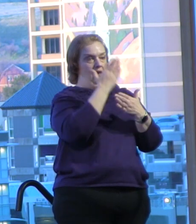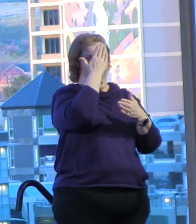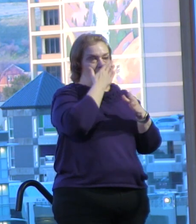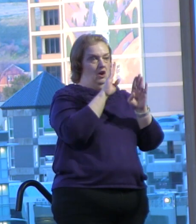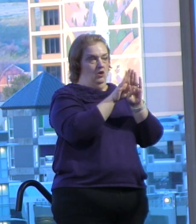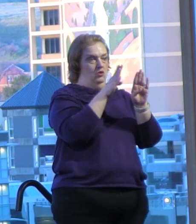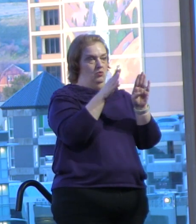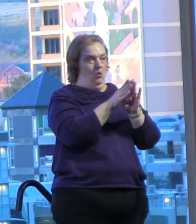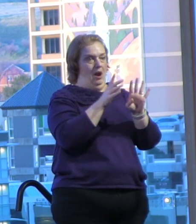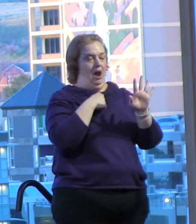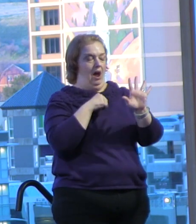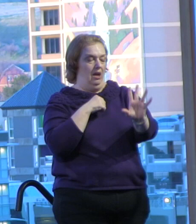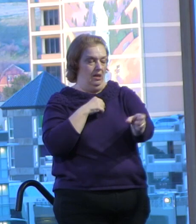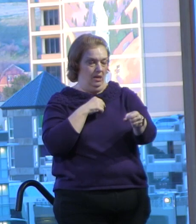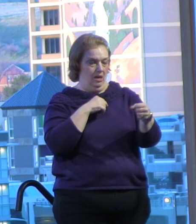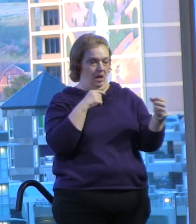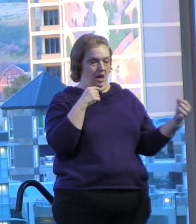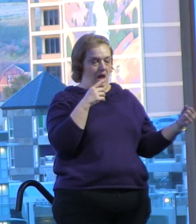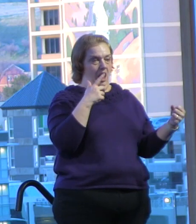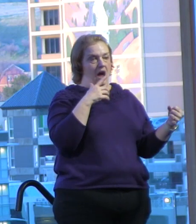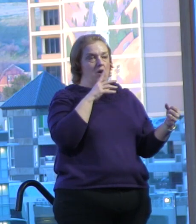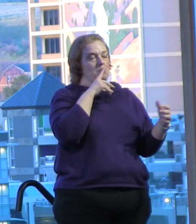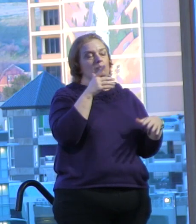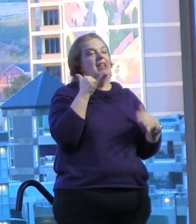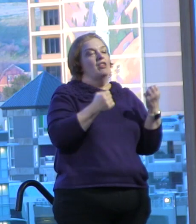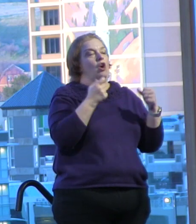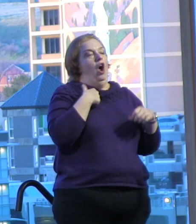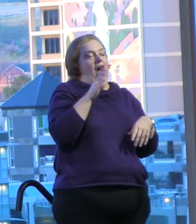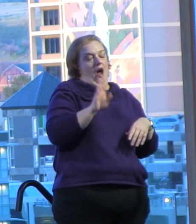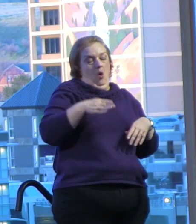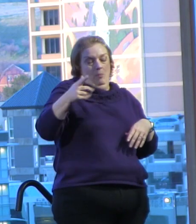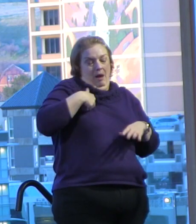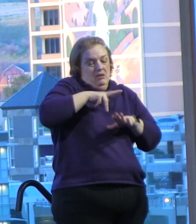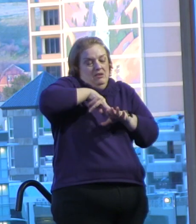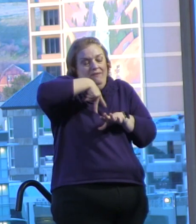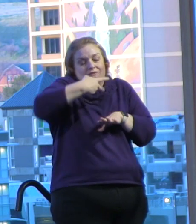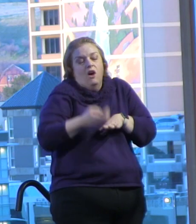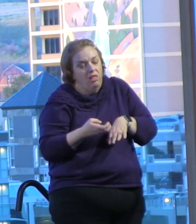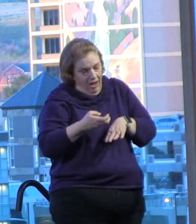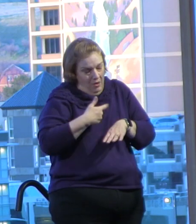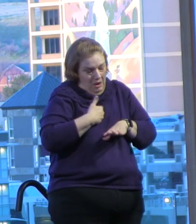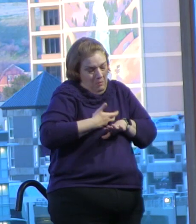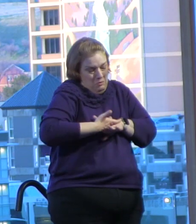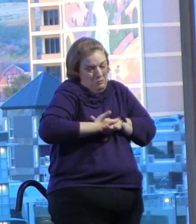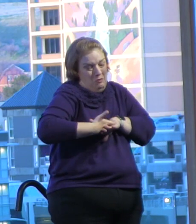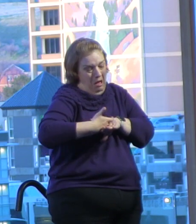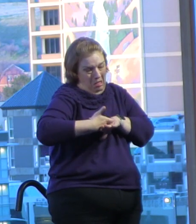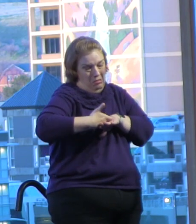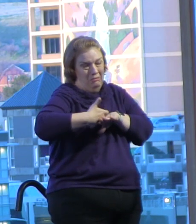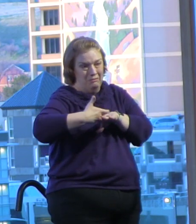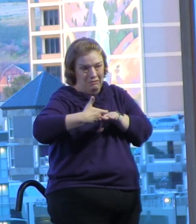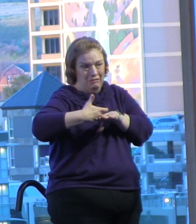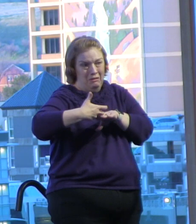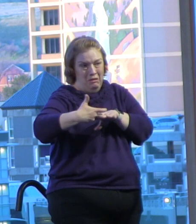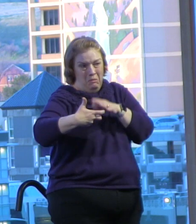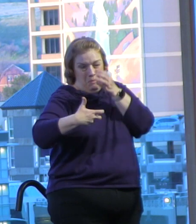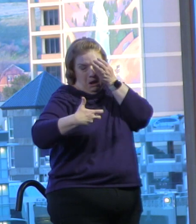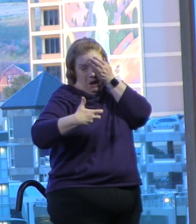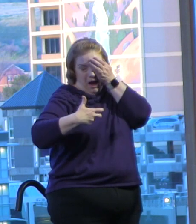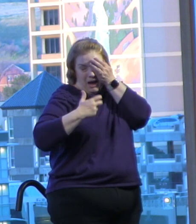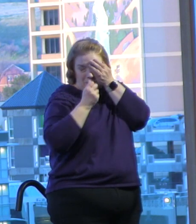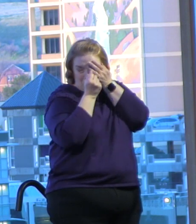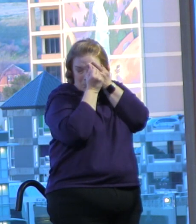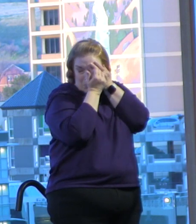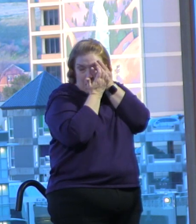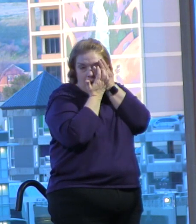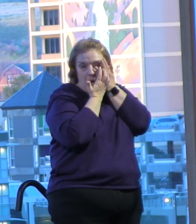peel open the front door, and I fall out of the passenger side. And I'm crawling on my hands and knees. My eye is burning. In